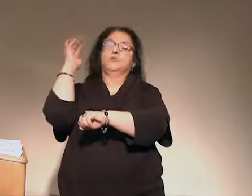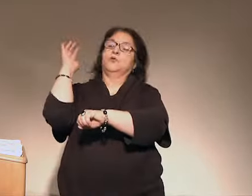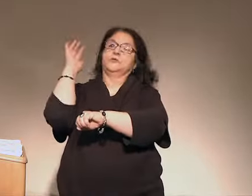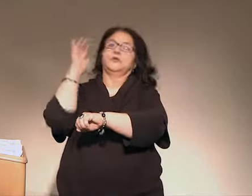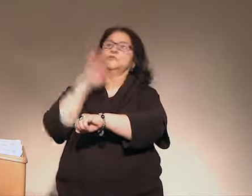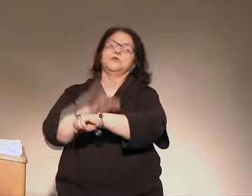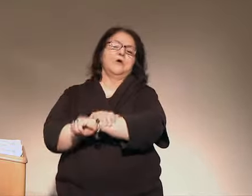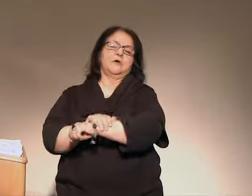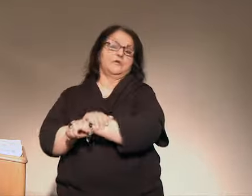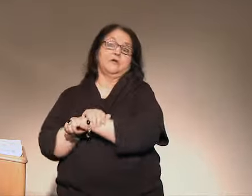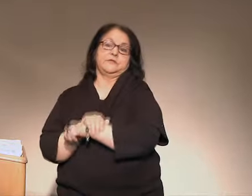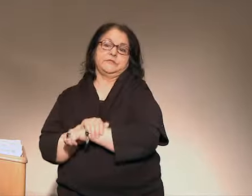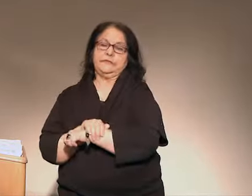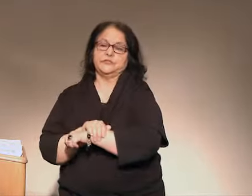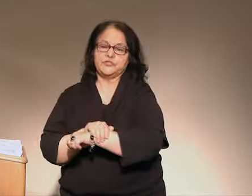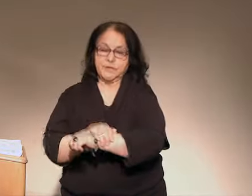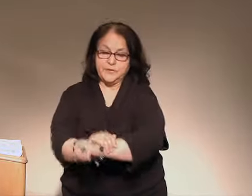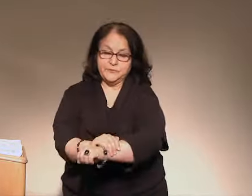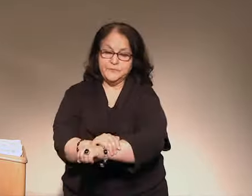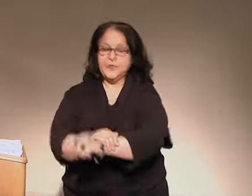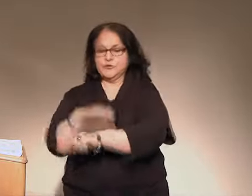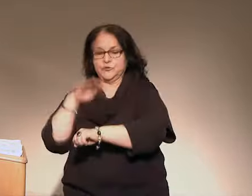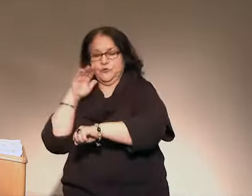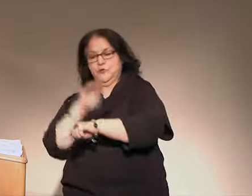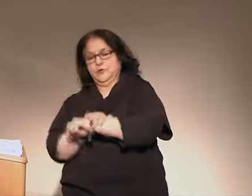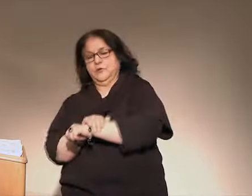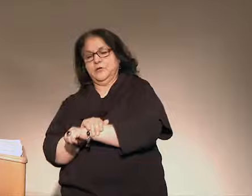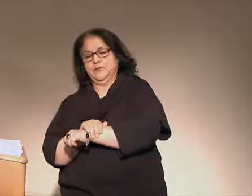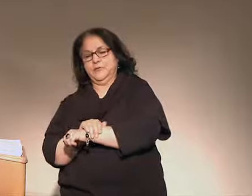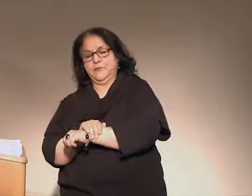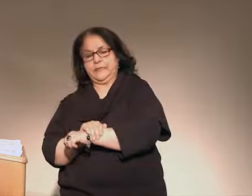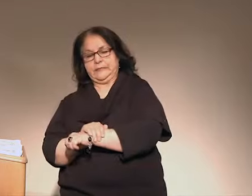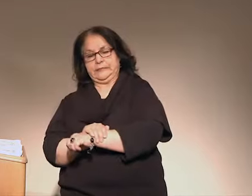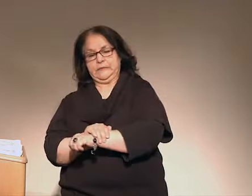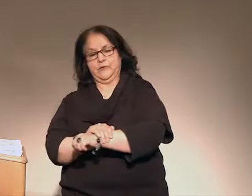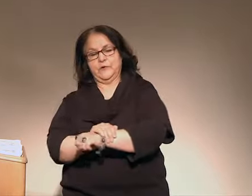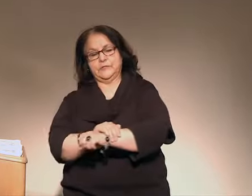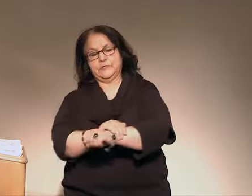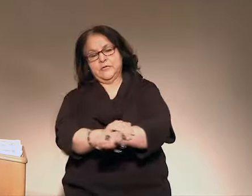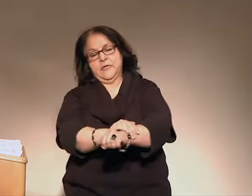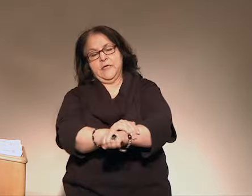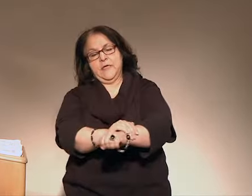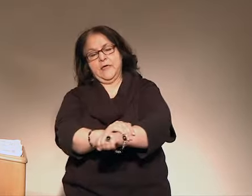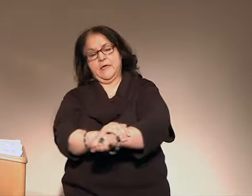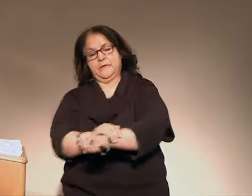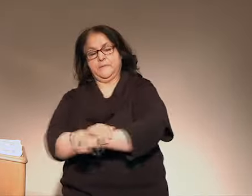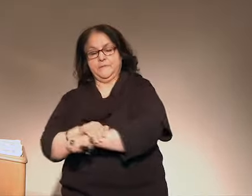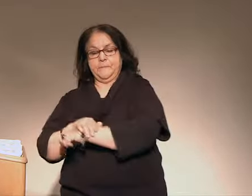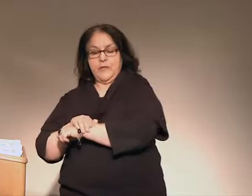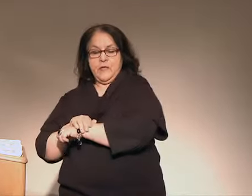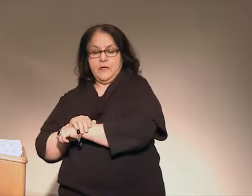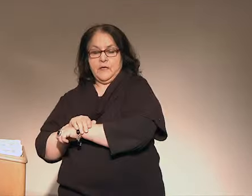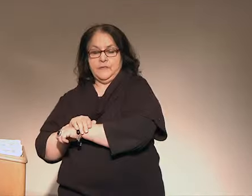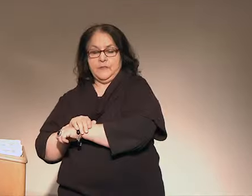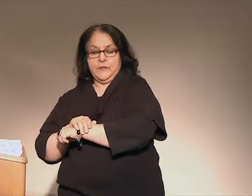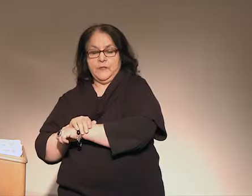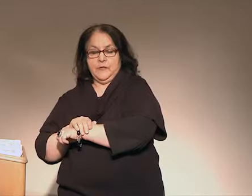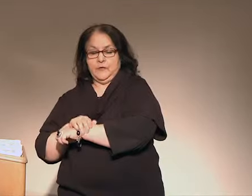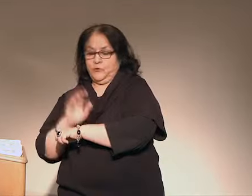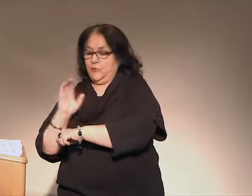holding on to a log and crossing the English Channel. So you're holding on here and you're pedaling across. and your